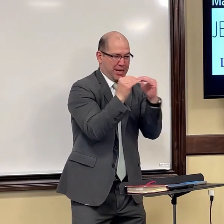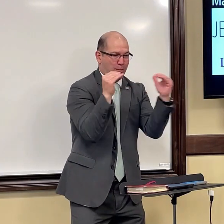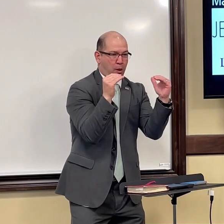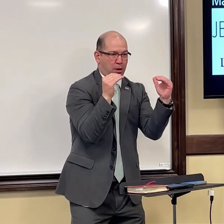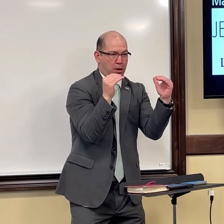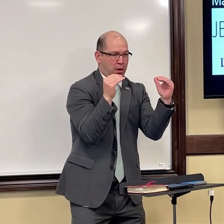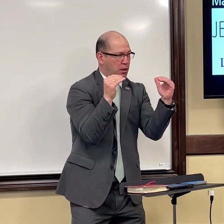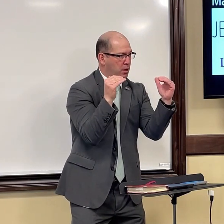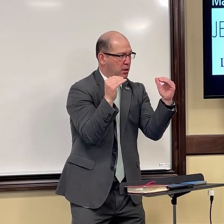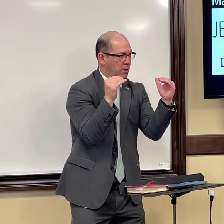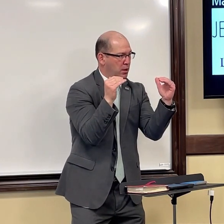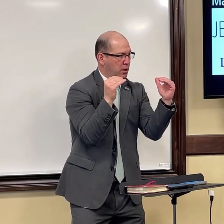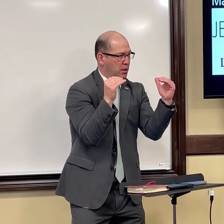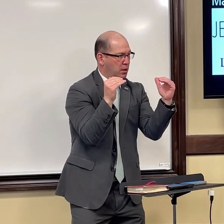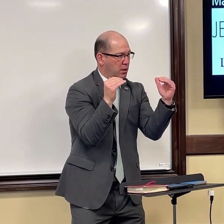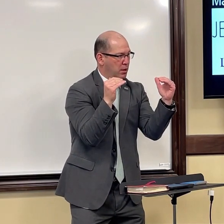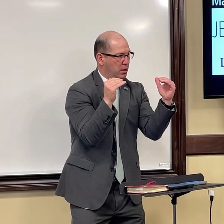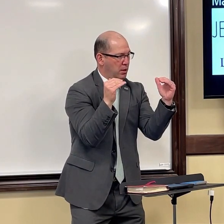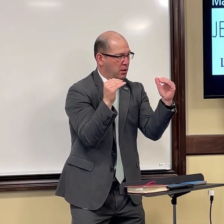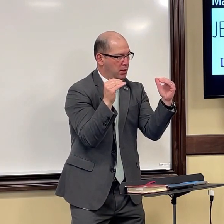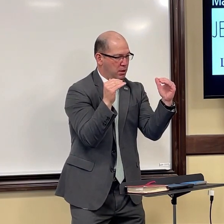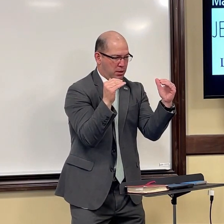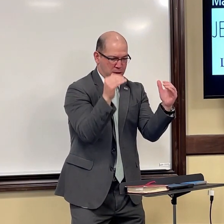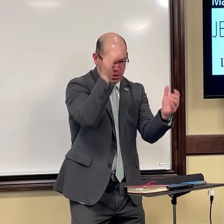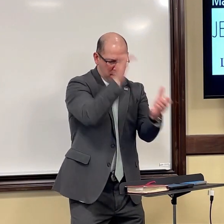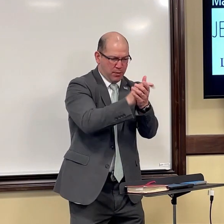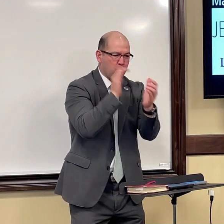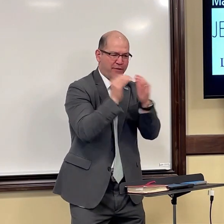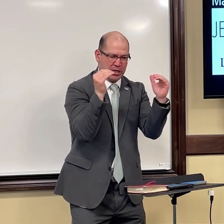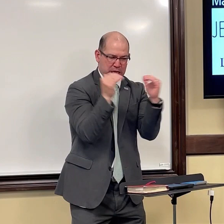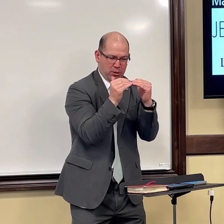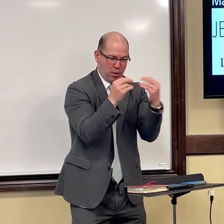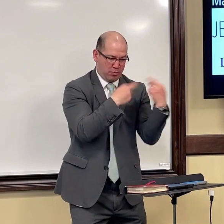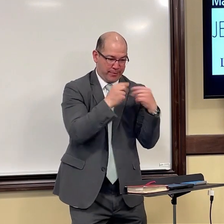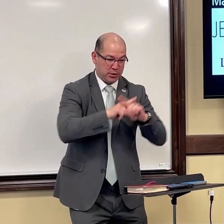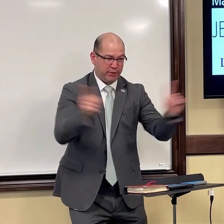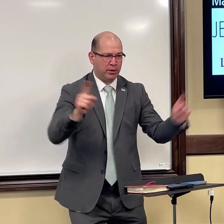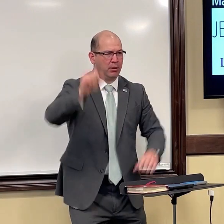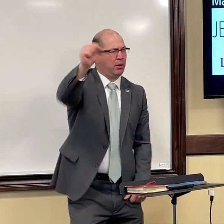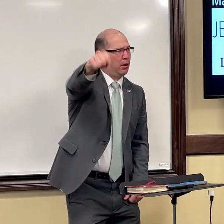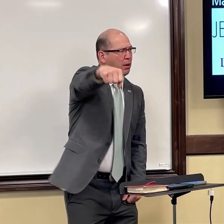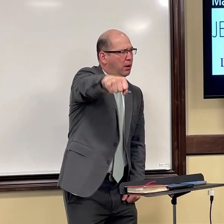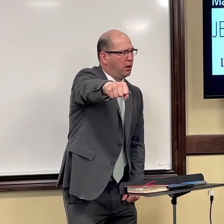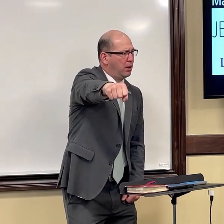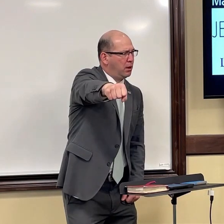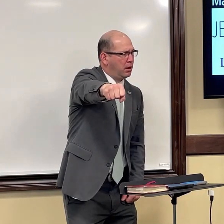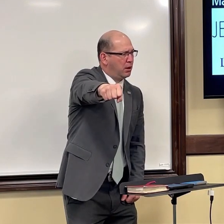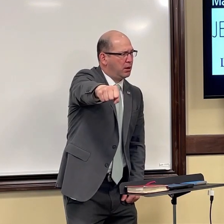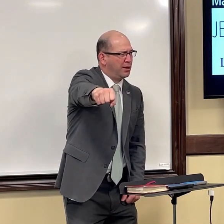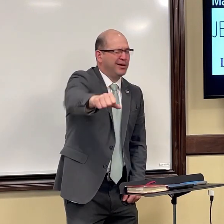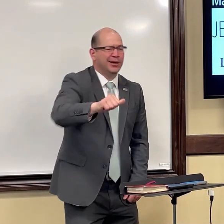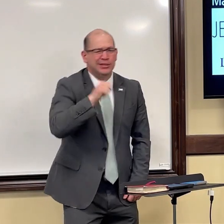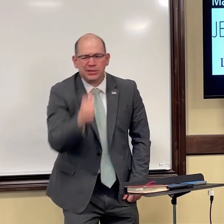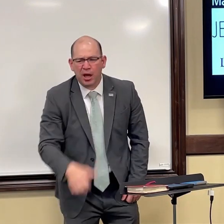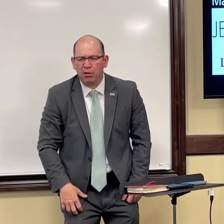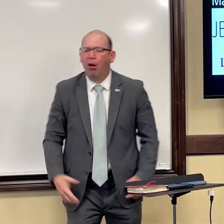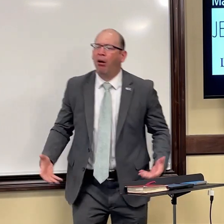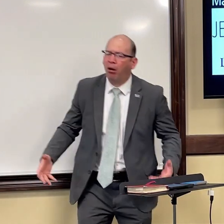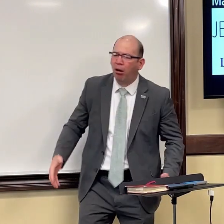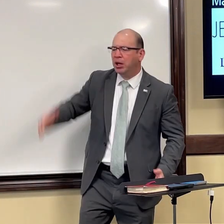Example with a husband and a wife. Husband and wife are equal. They are equal, but their responsibilities differ.